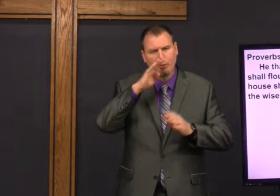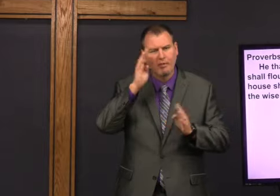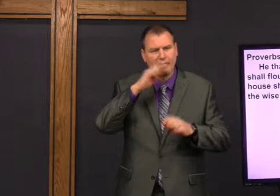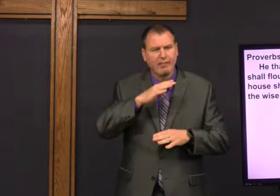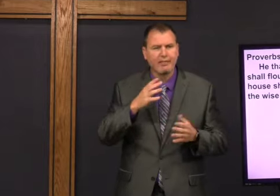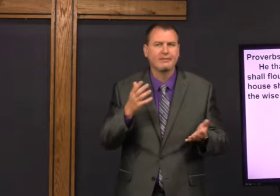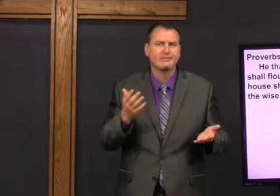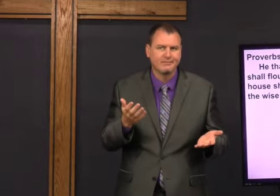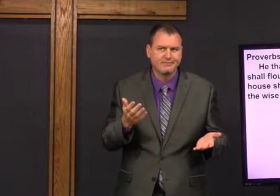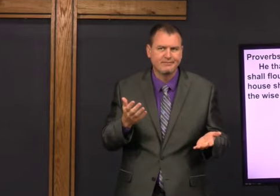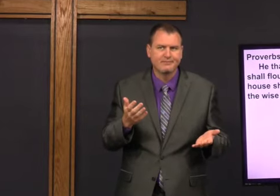they're depressed.